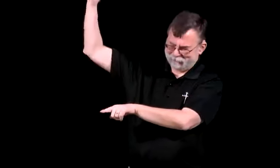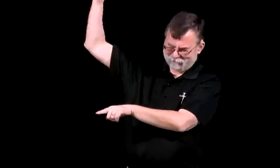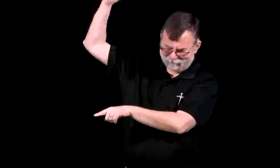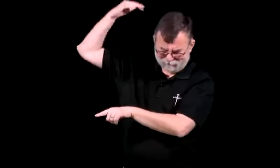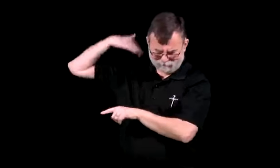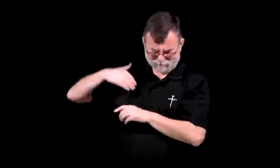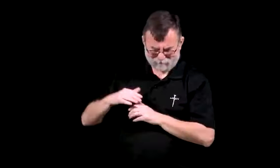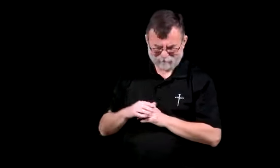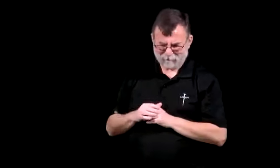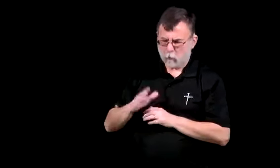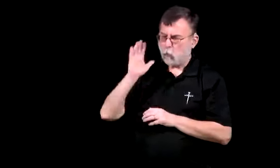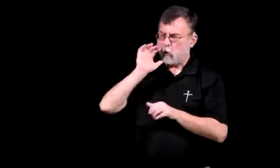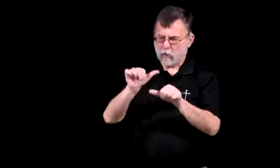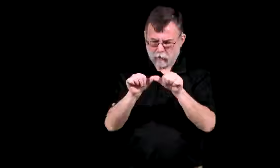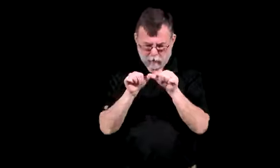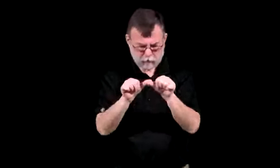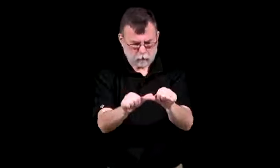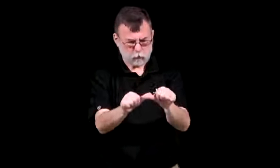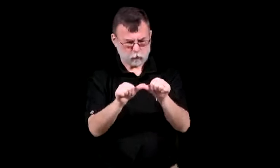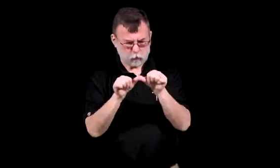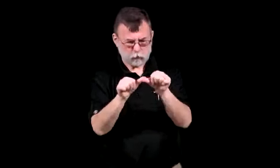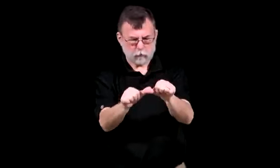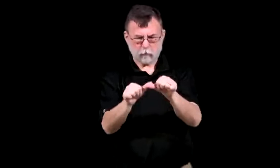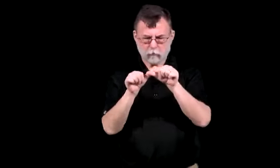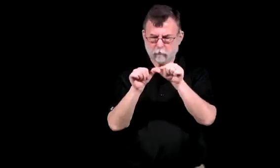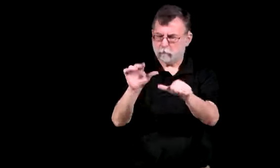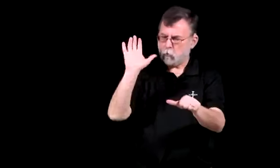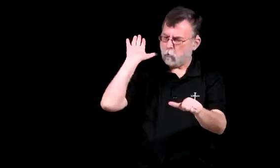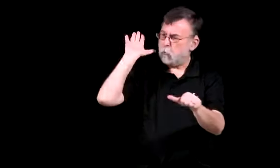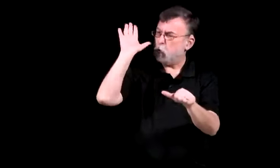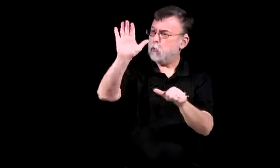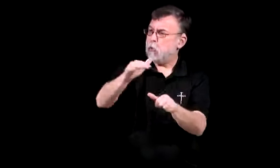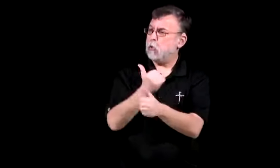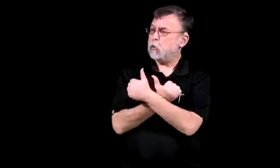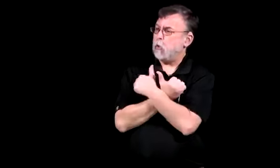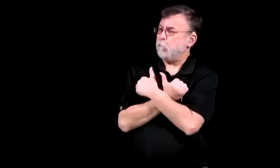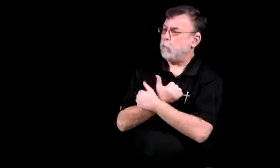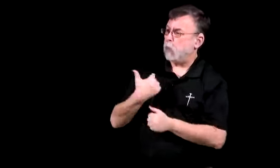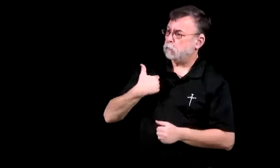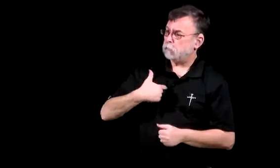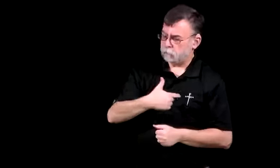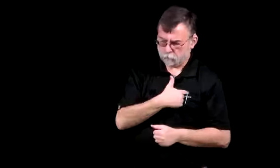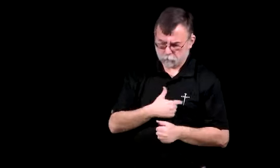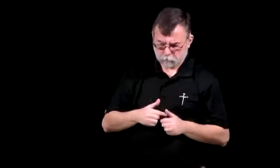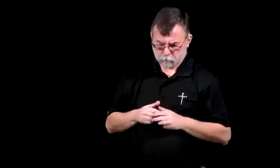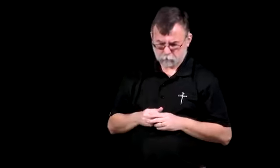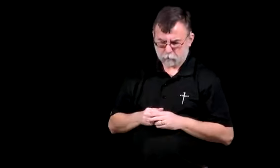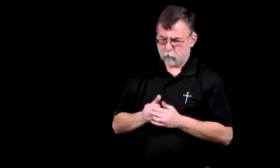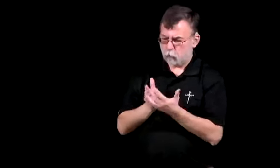the beginning. And you will continue to love us all the way to end, to the end.